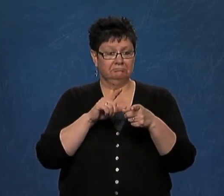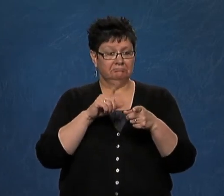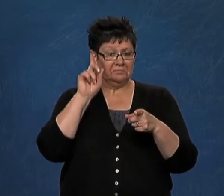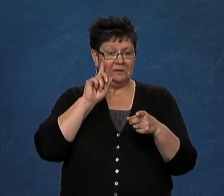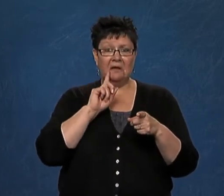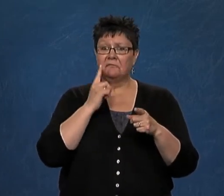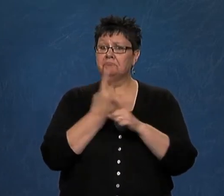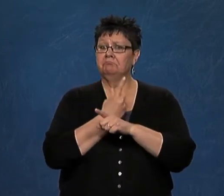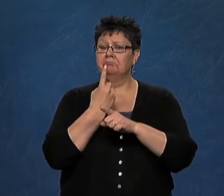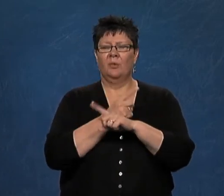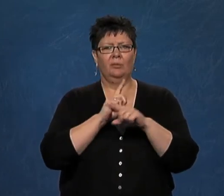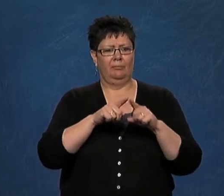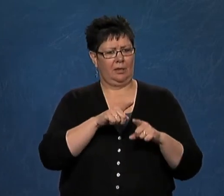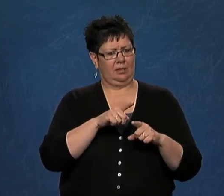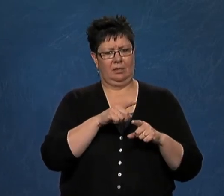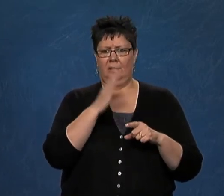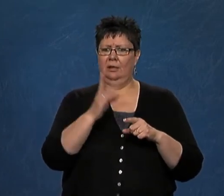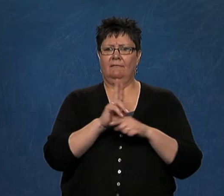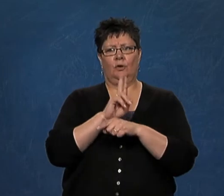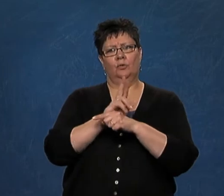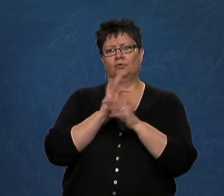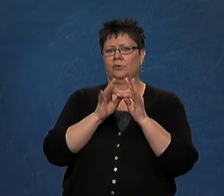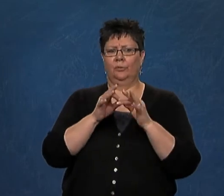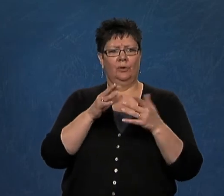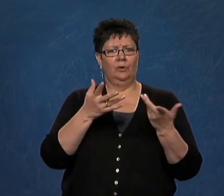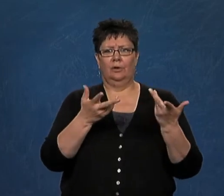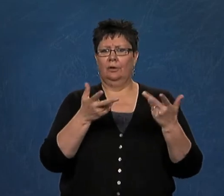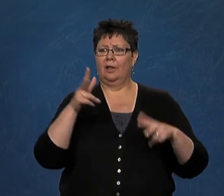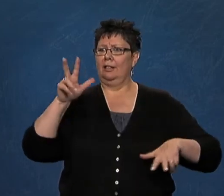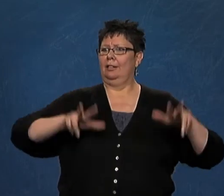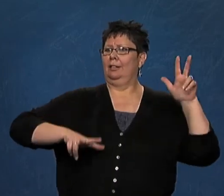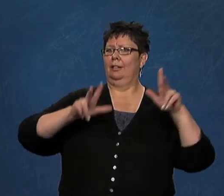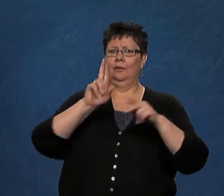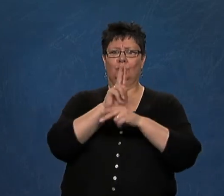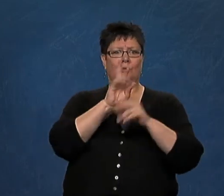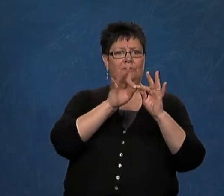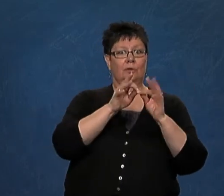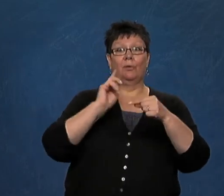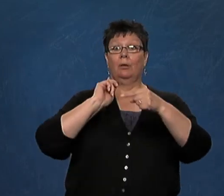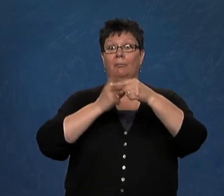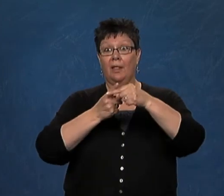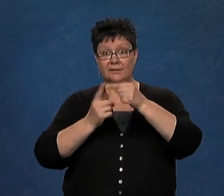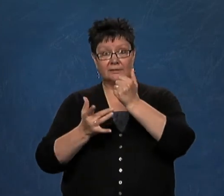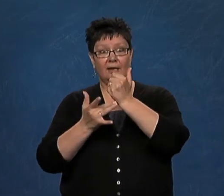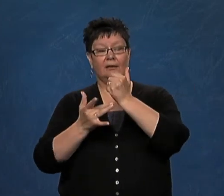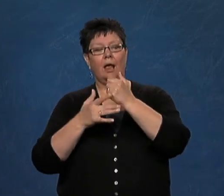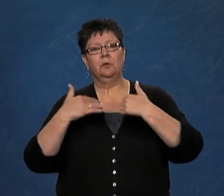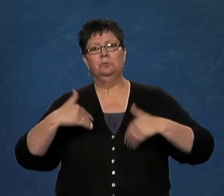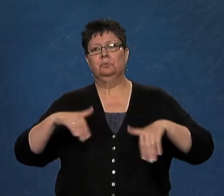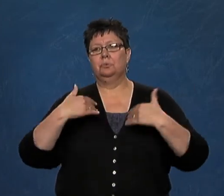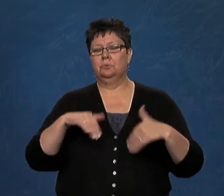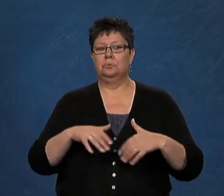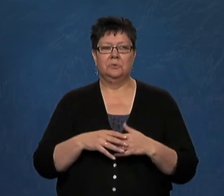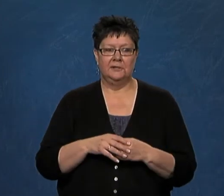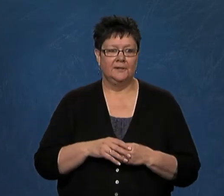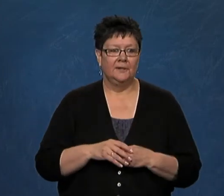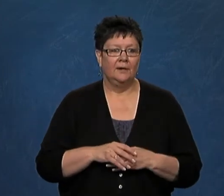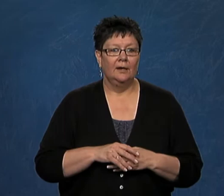cases, or if this deaf individual has never used an interpreter before, and then having the